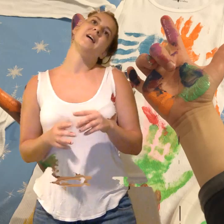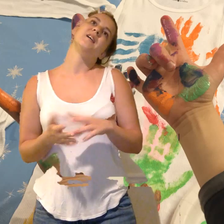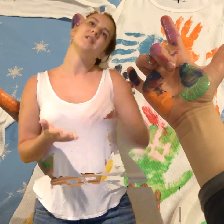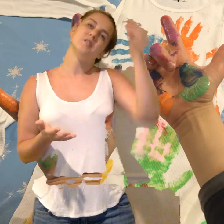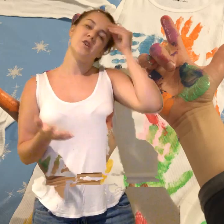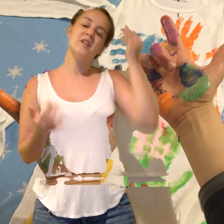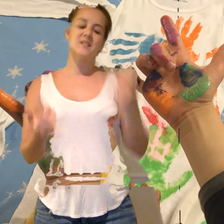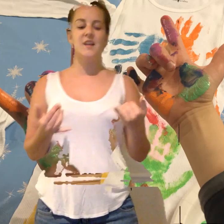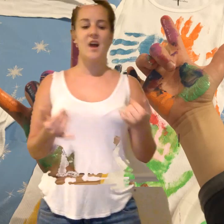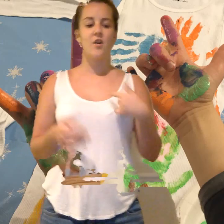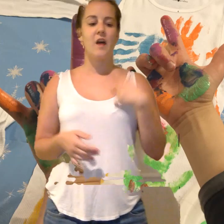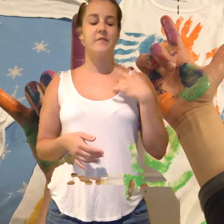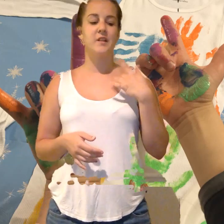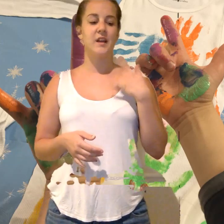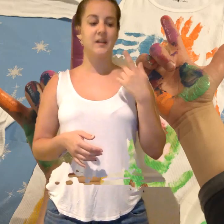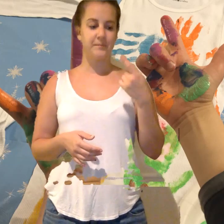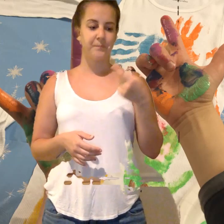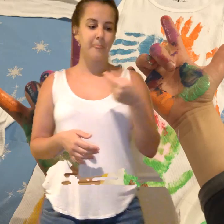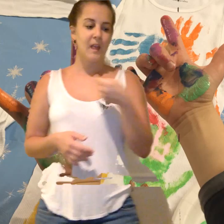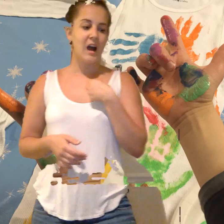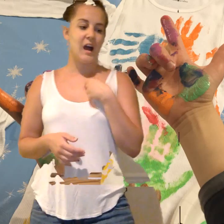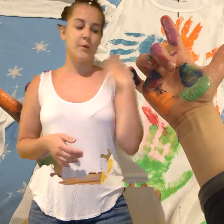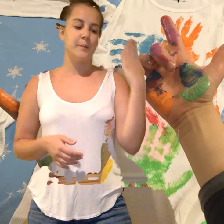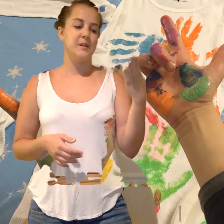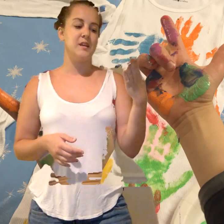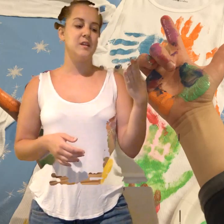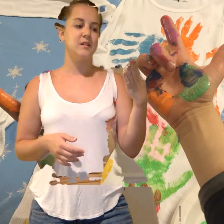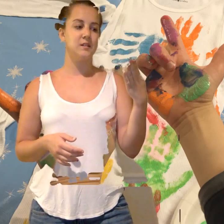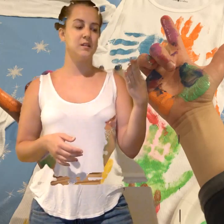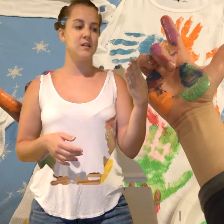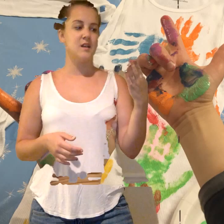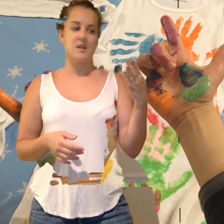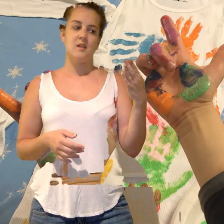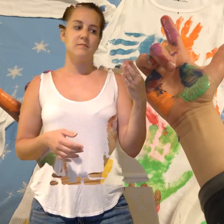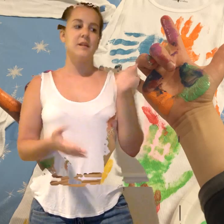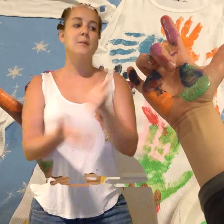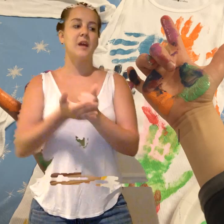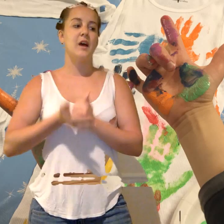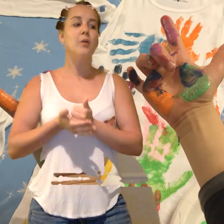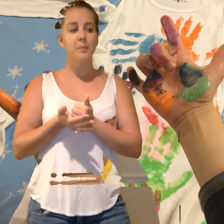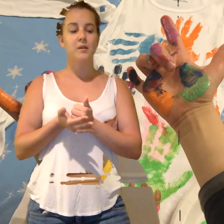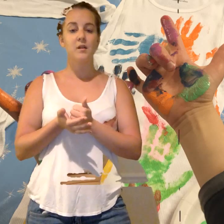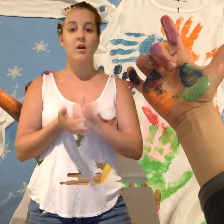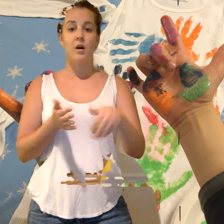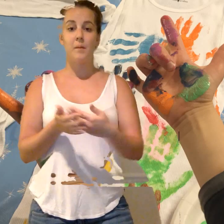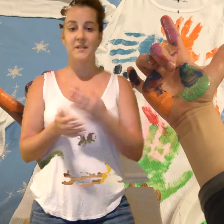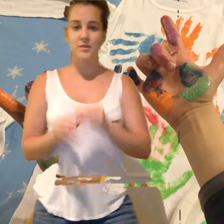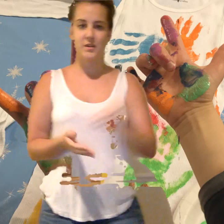by learning this now, I feel like I will be able to help all my